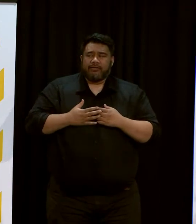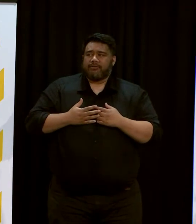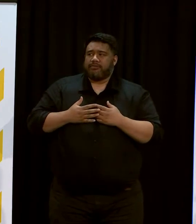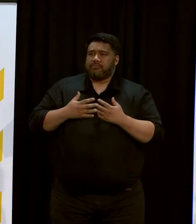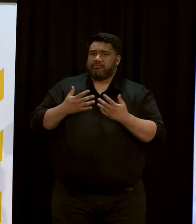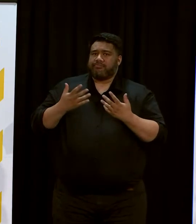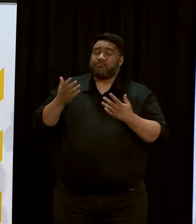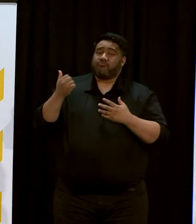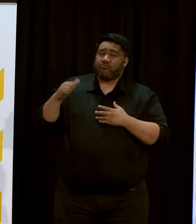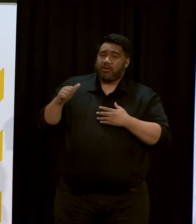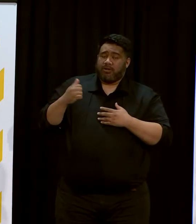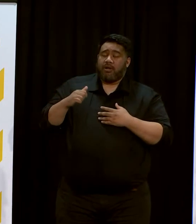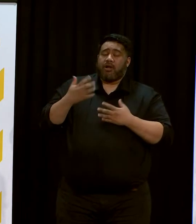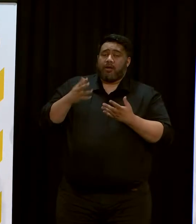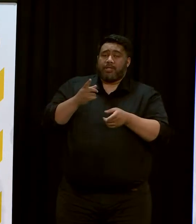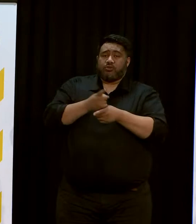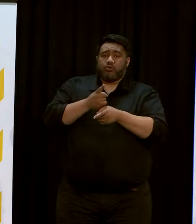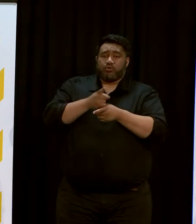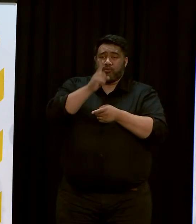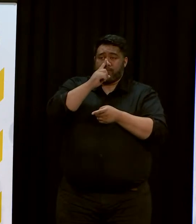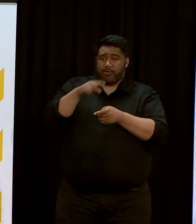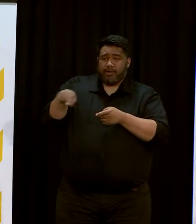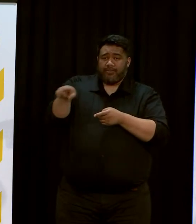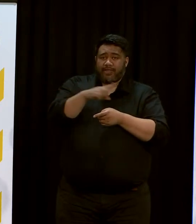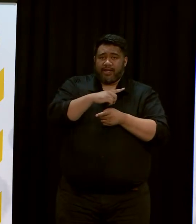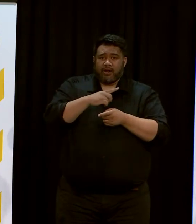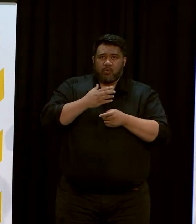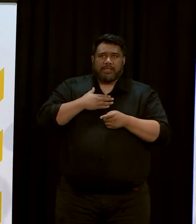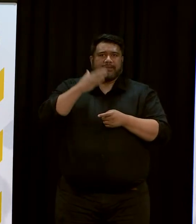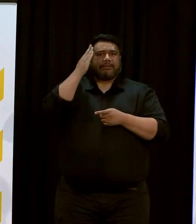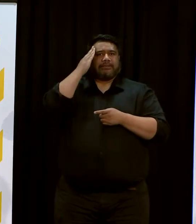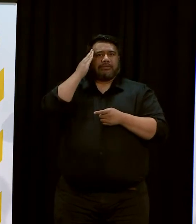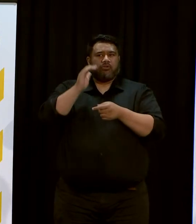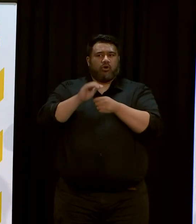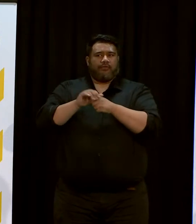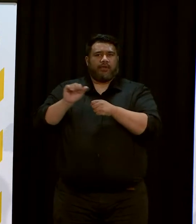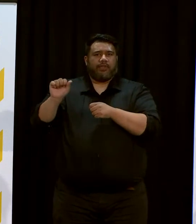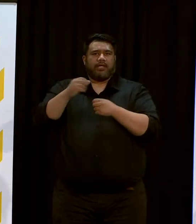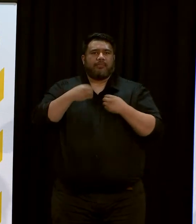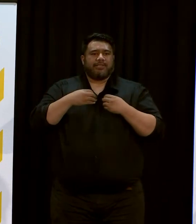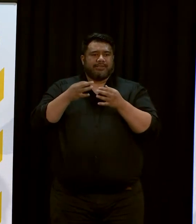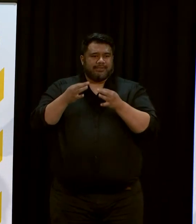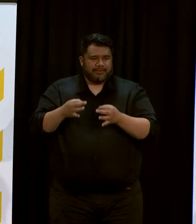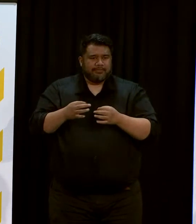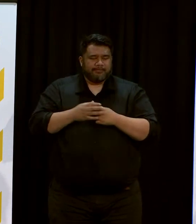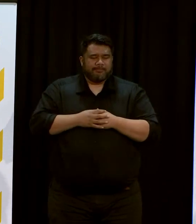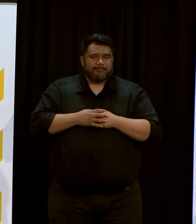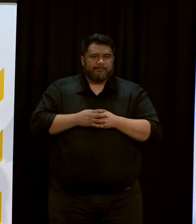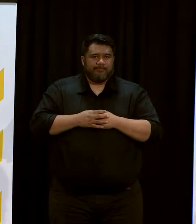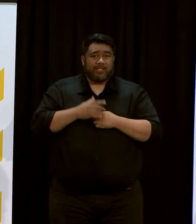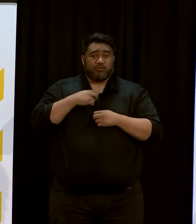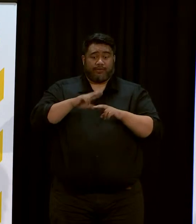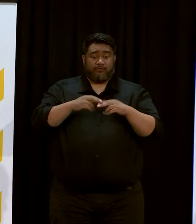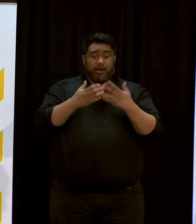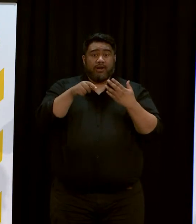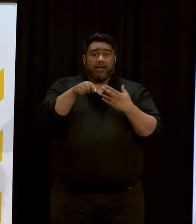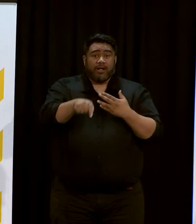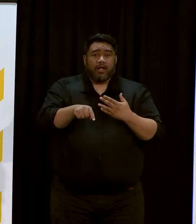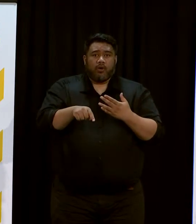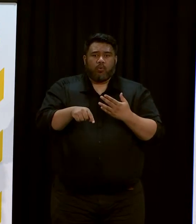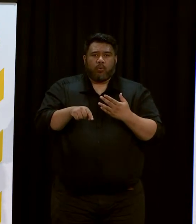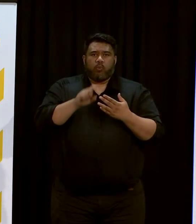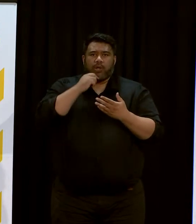sense of the points in which they have to make decisions, and we're very mindful of those. And as I say, one of the reasons we're on Friday looking to set out this